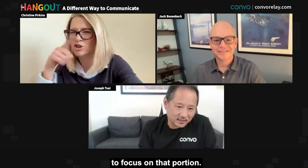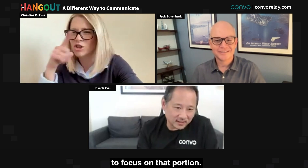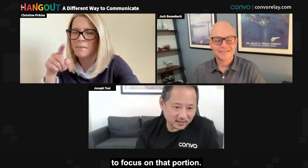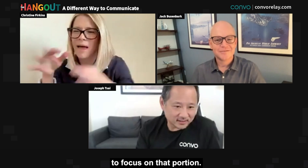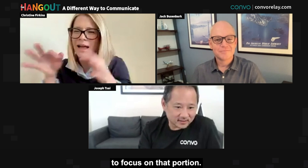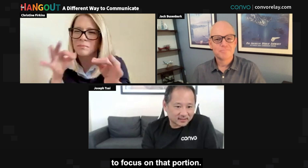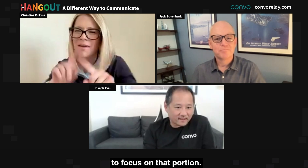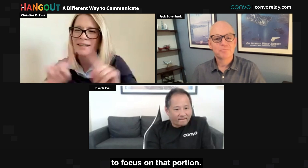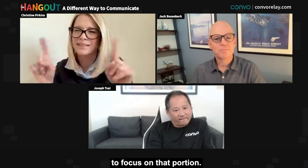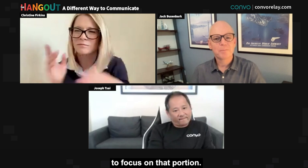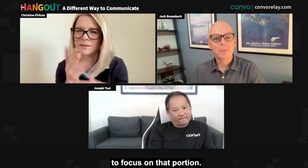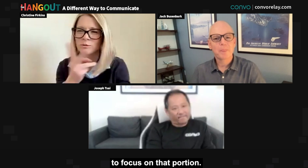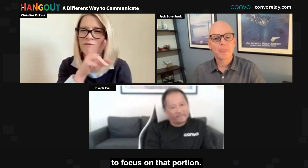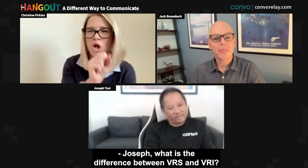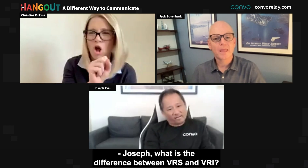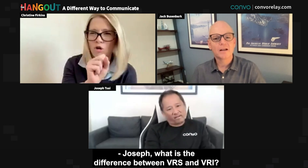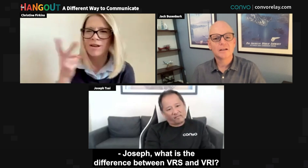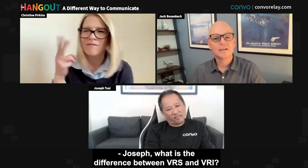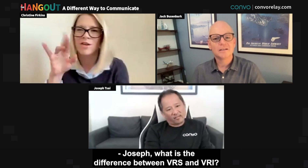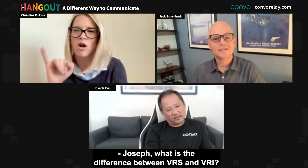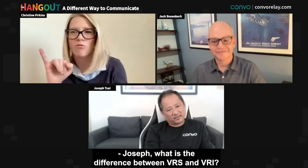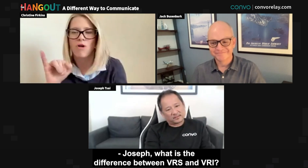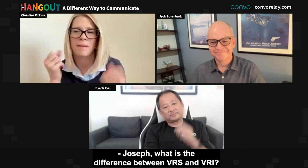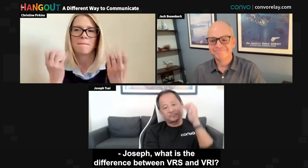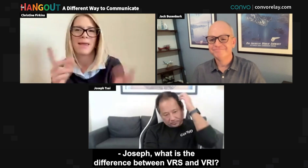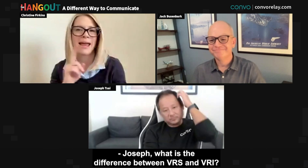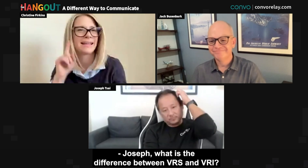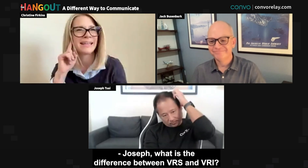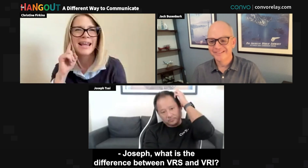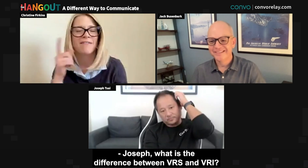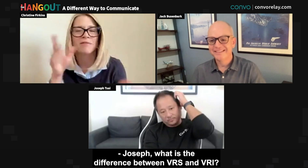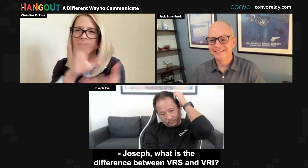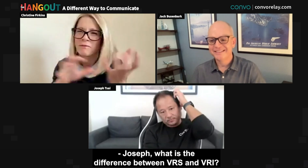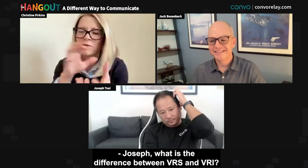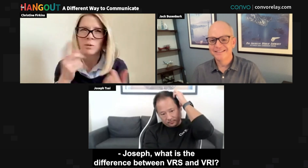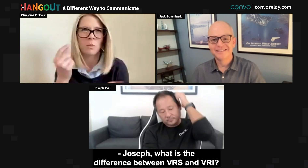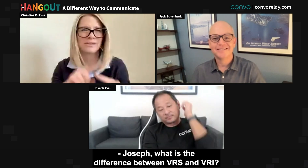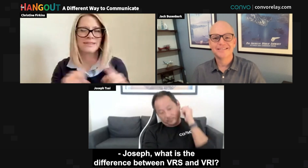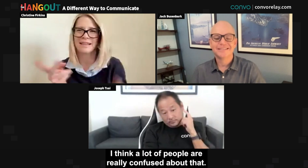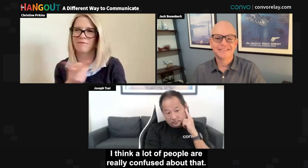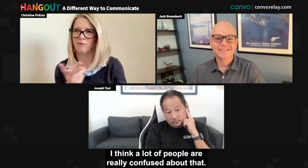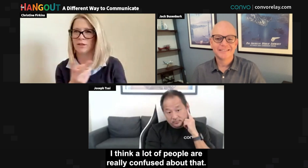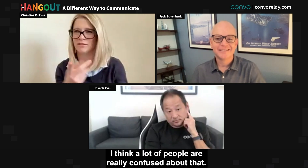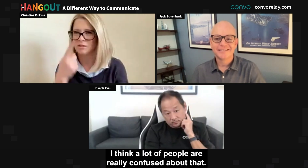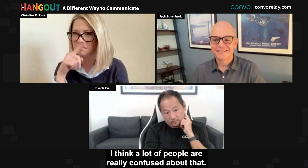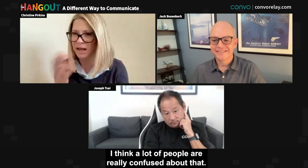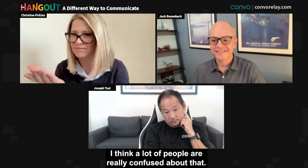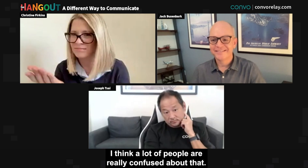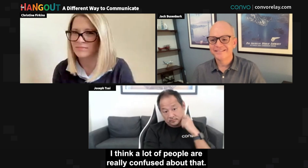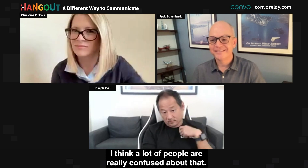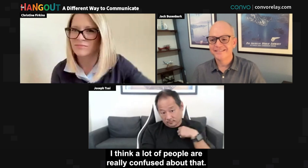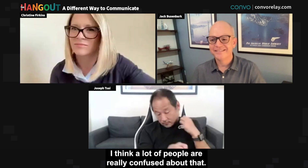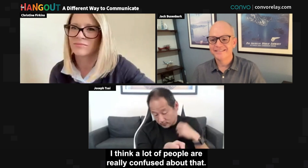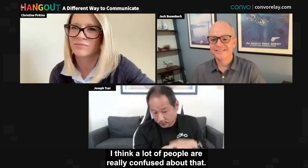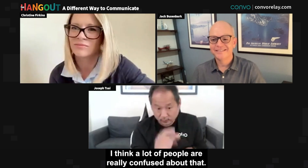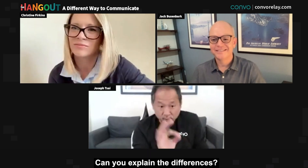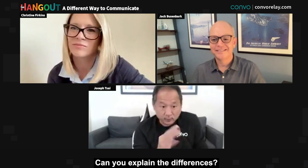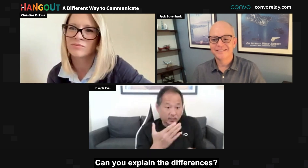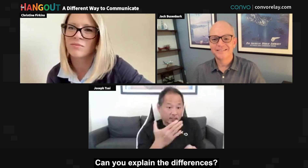that portion. Joseph, what is the difference between VRS and VRI? I think a lot of people are really confused about that. Can you explain